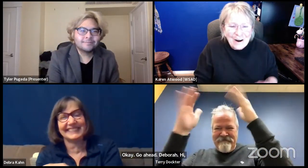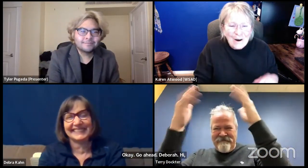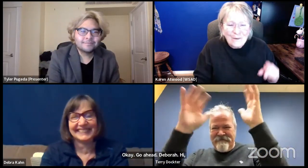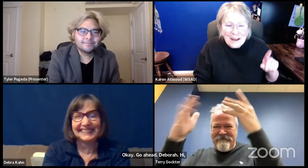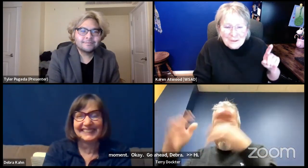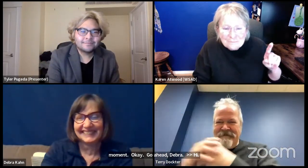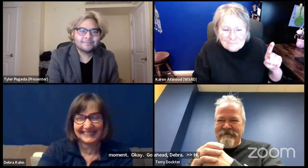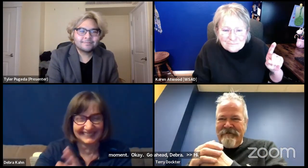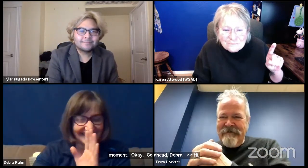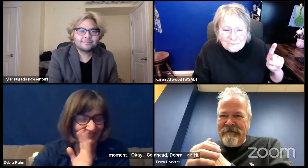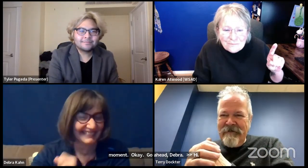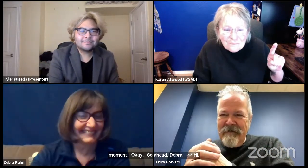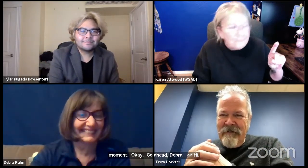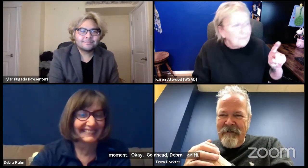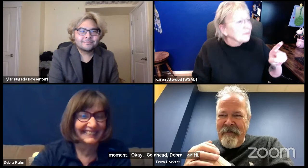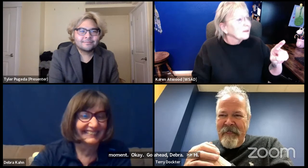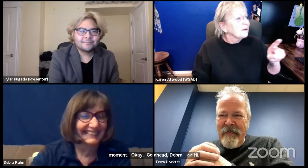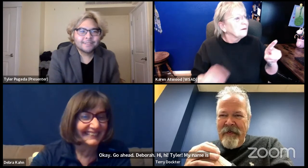time.